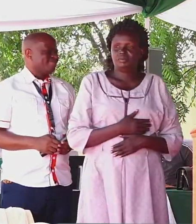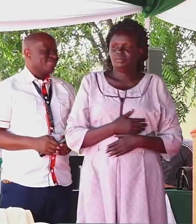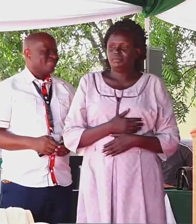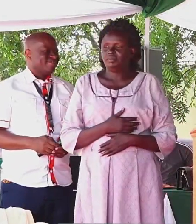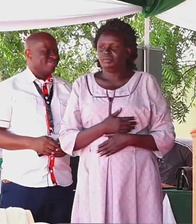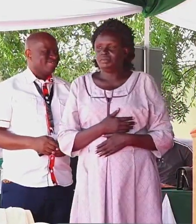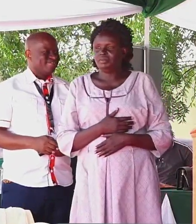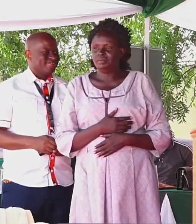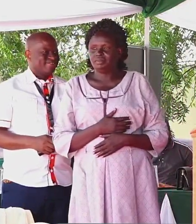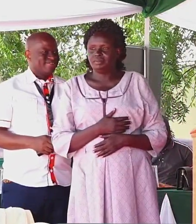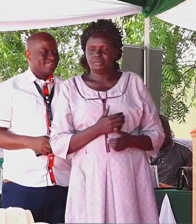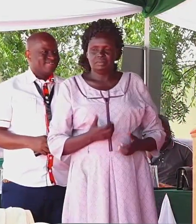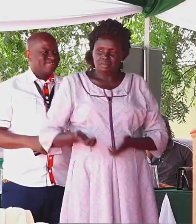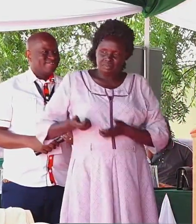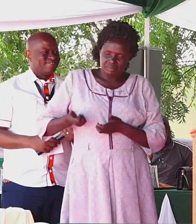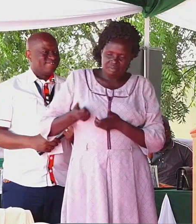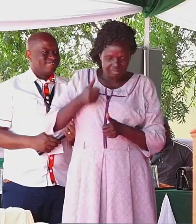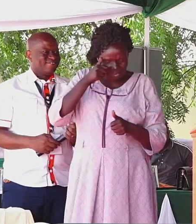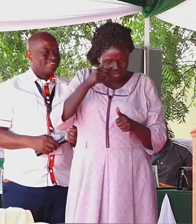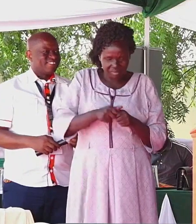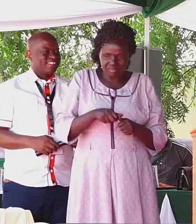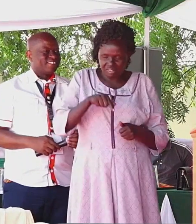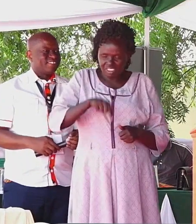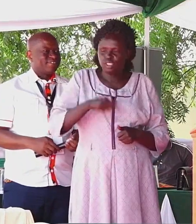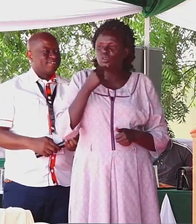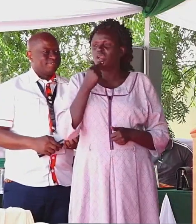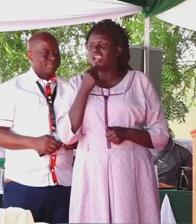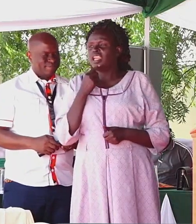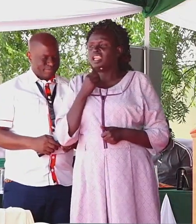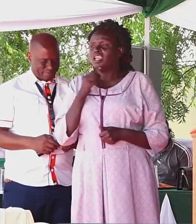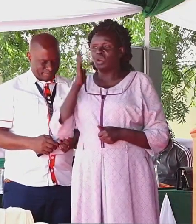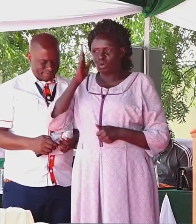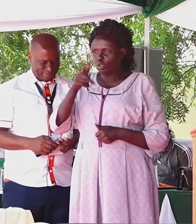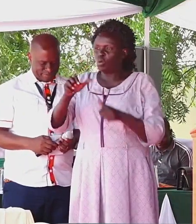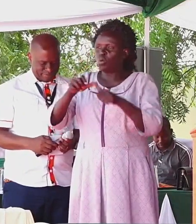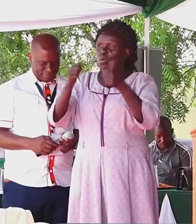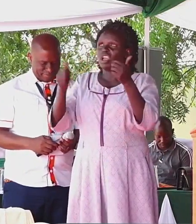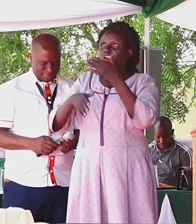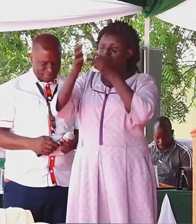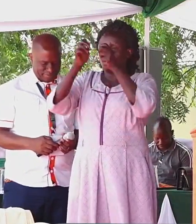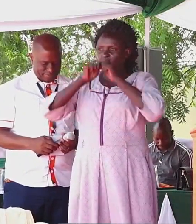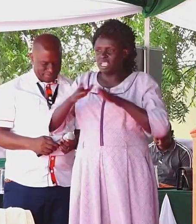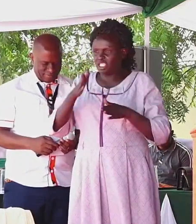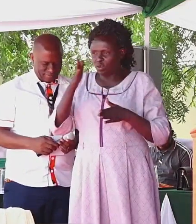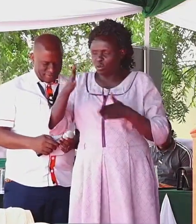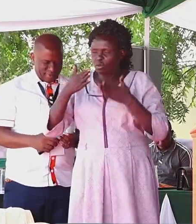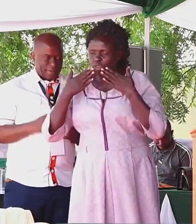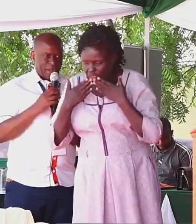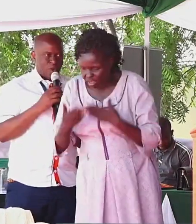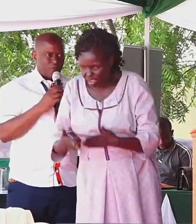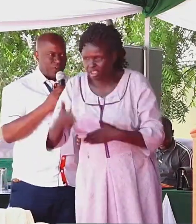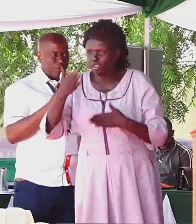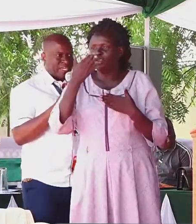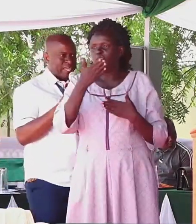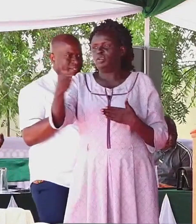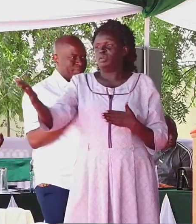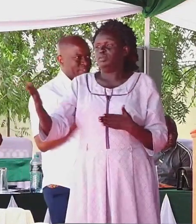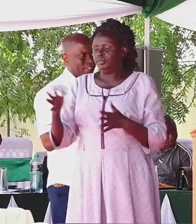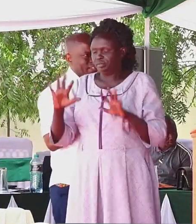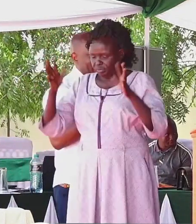carry something to remind you about this place. I wish you well. May God bless you. Thank you. Makofi